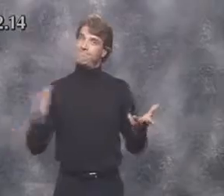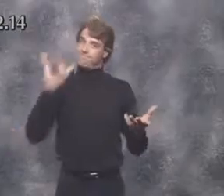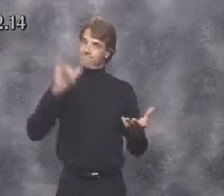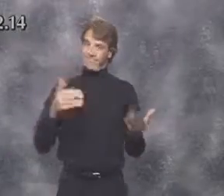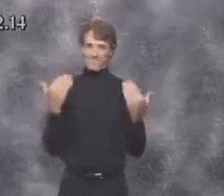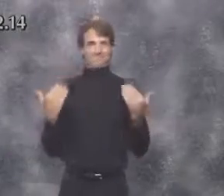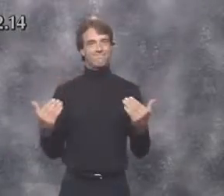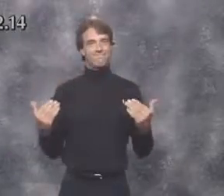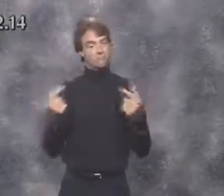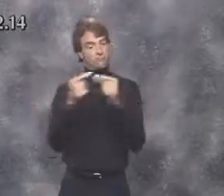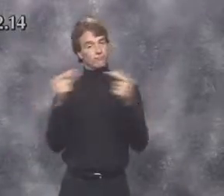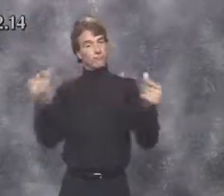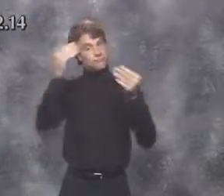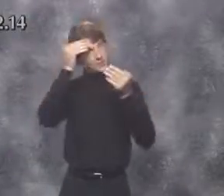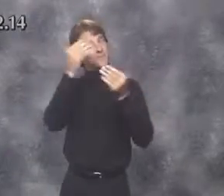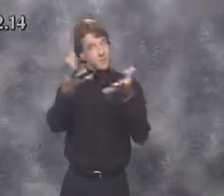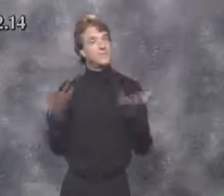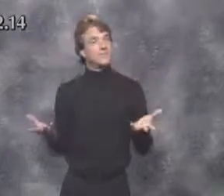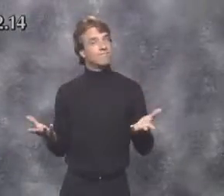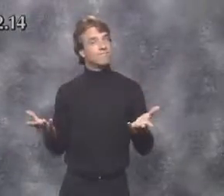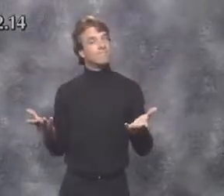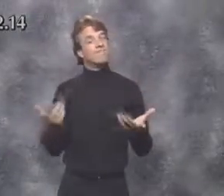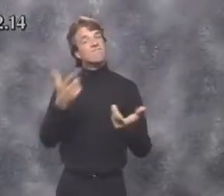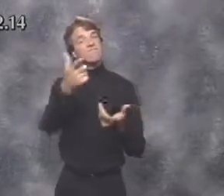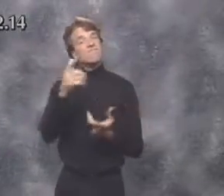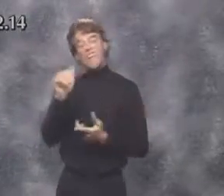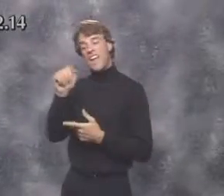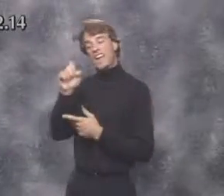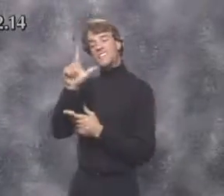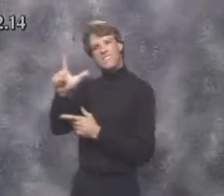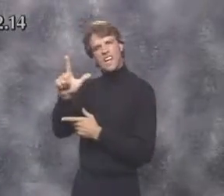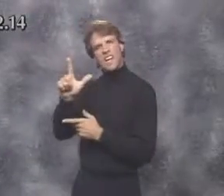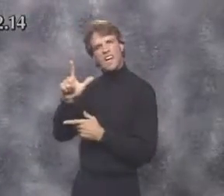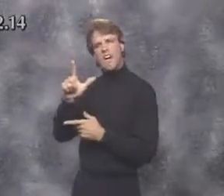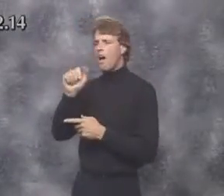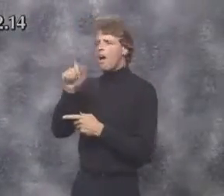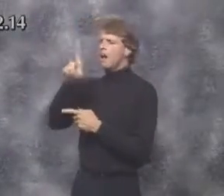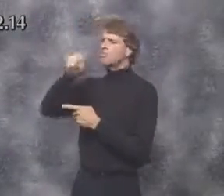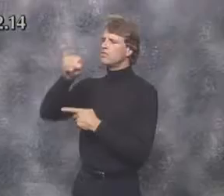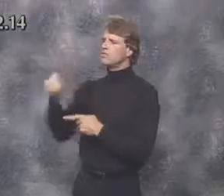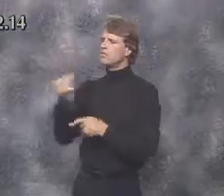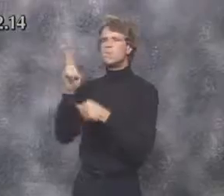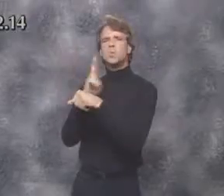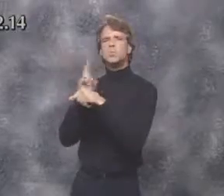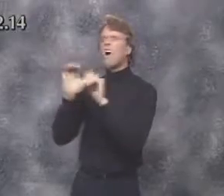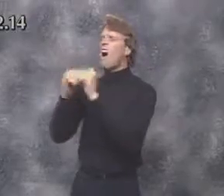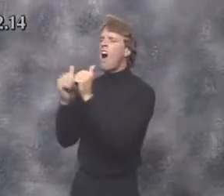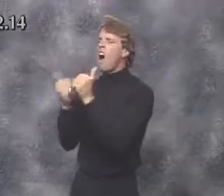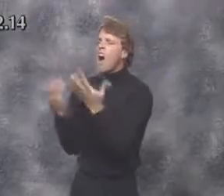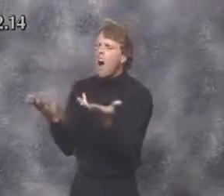Well, that's today's grammatical notes, how ASL uses the adjective.